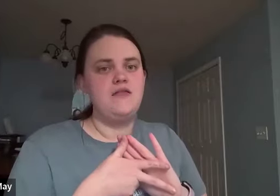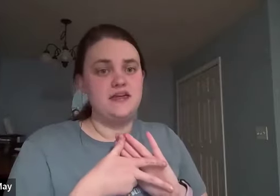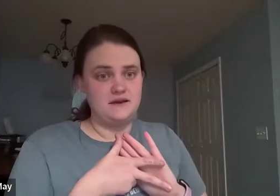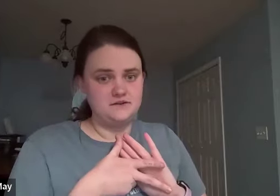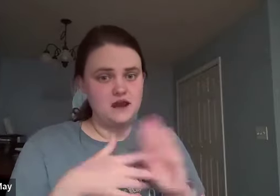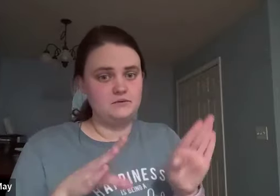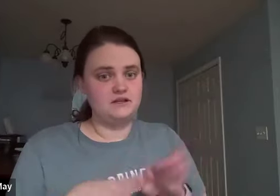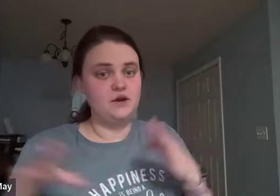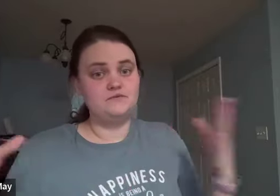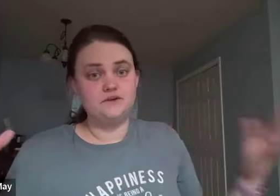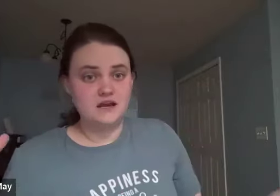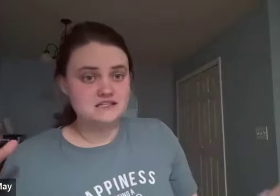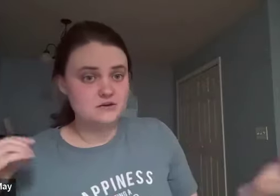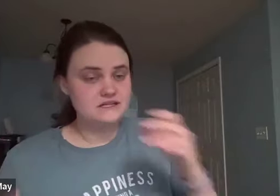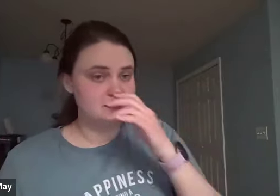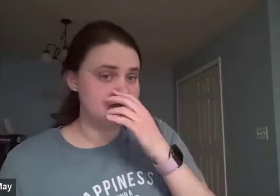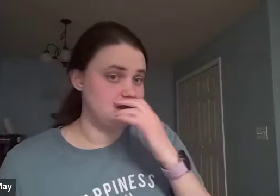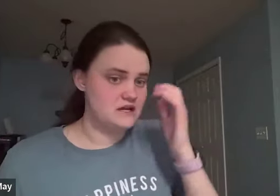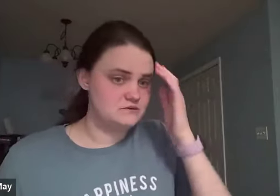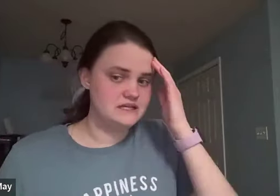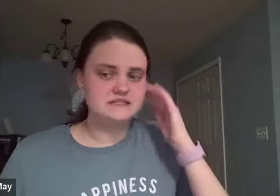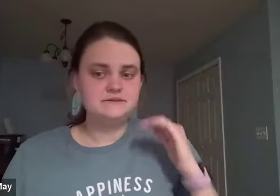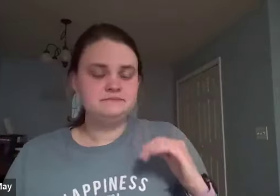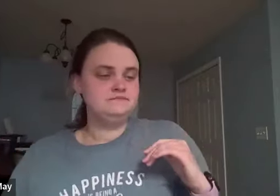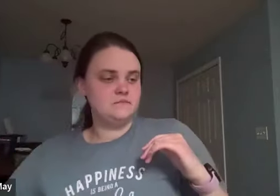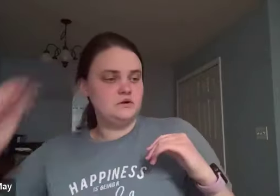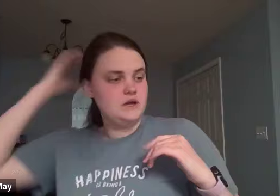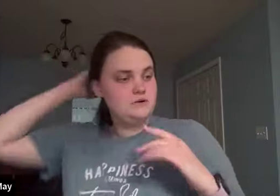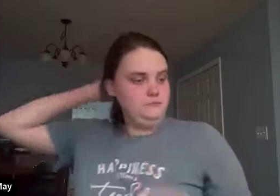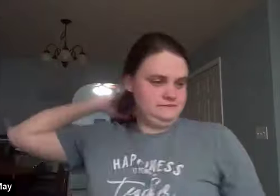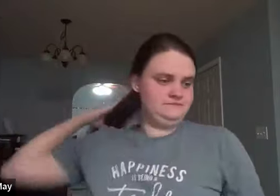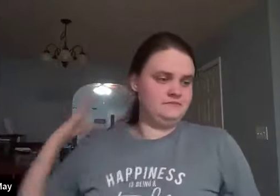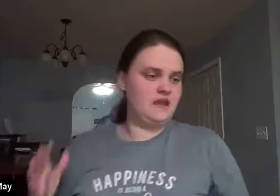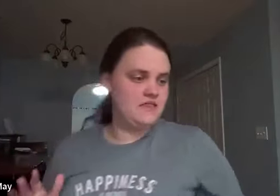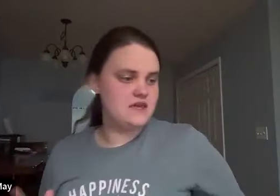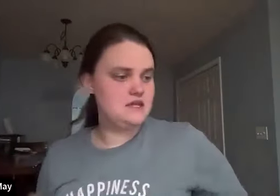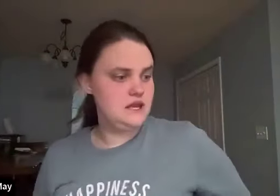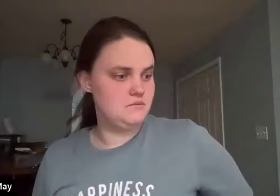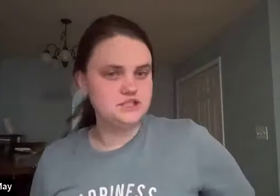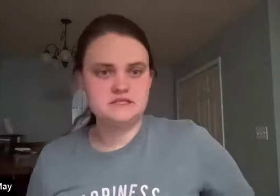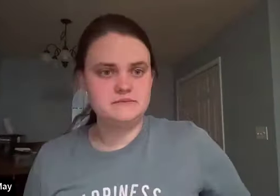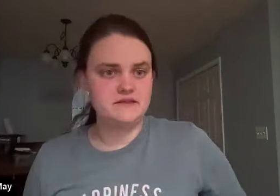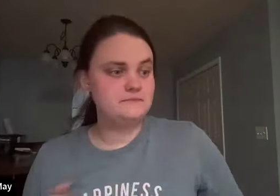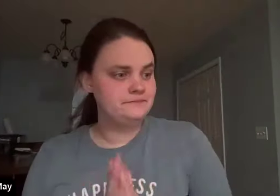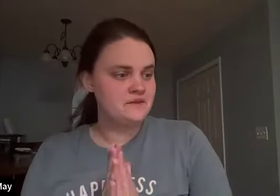then after that, I will leave it open for you guys to throw any signs that you guys would like to see or know. And then, yeah, we should be done by then.